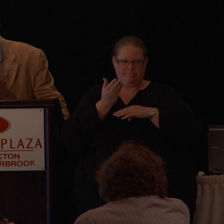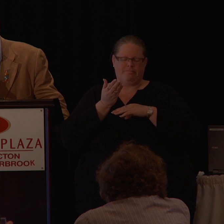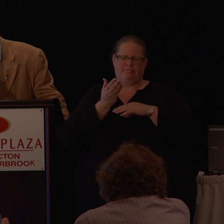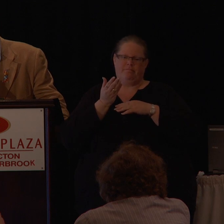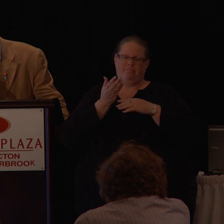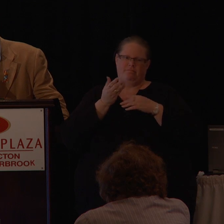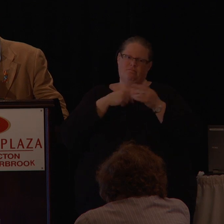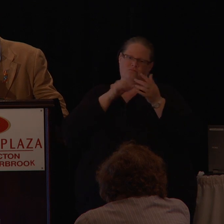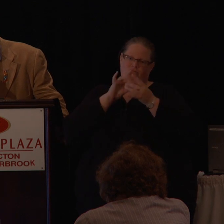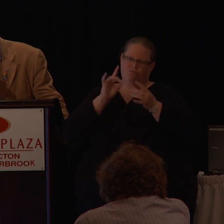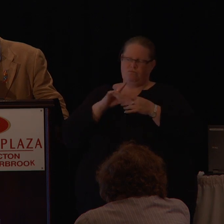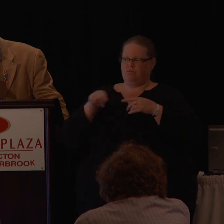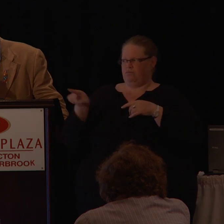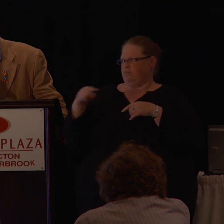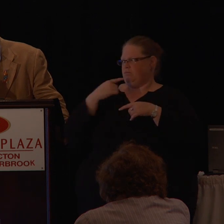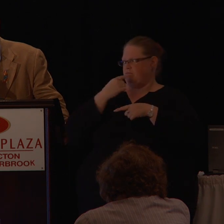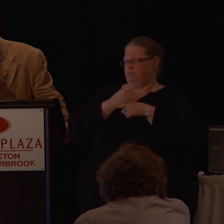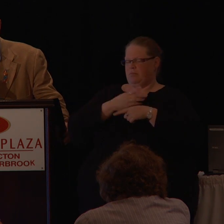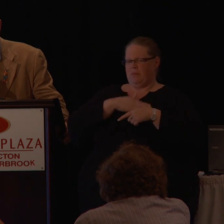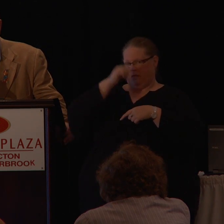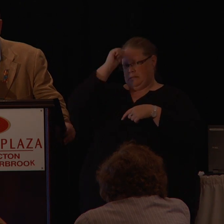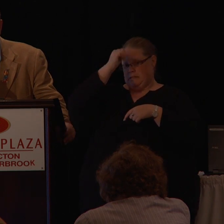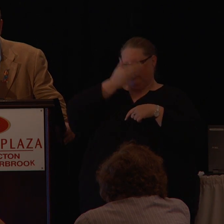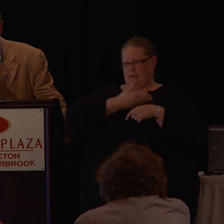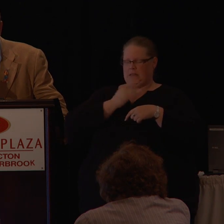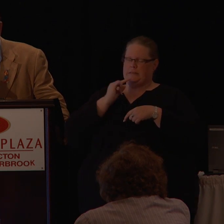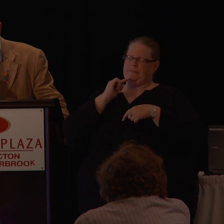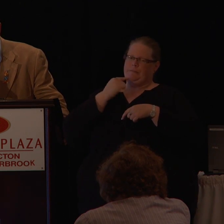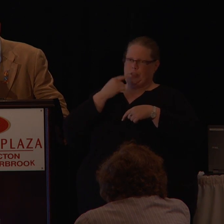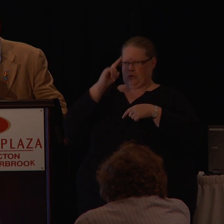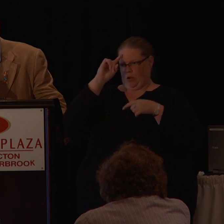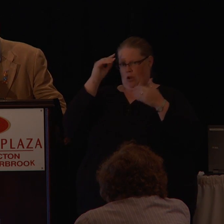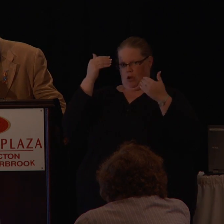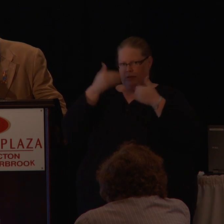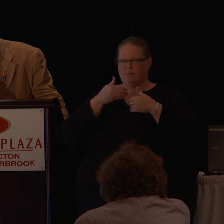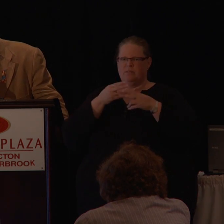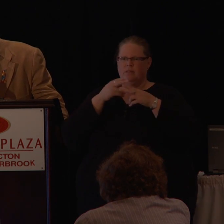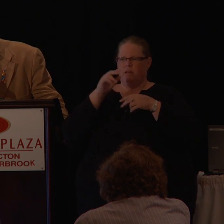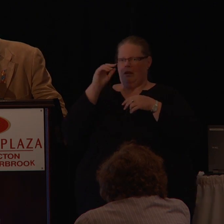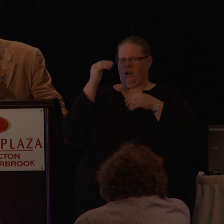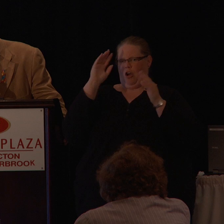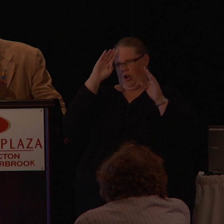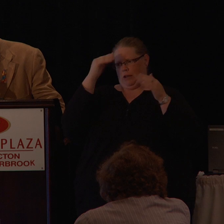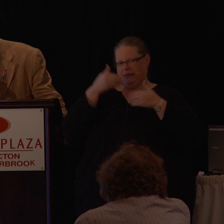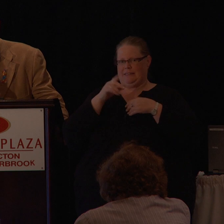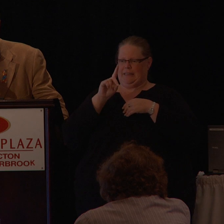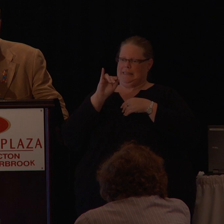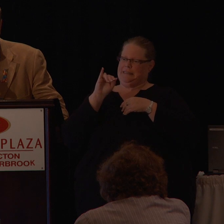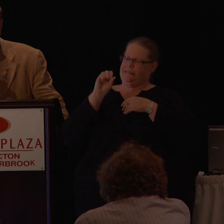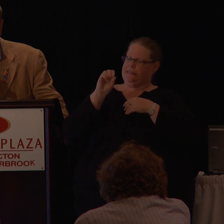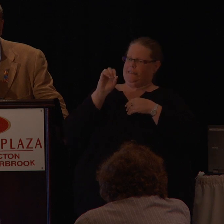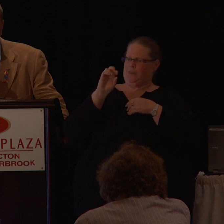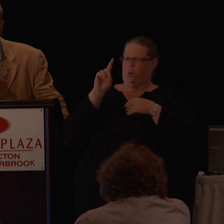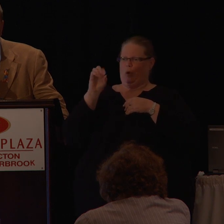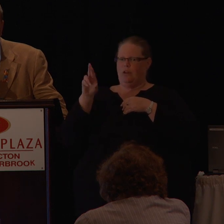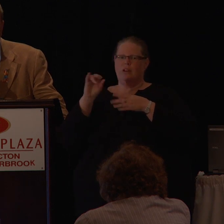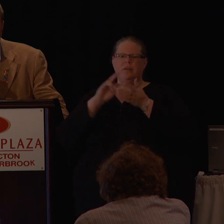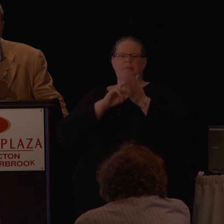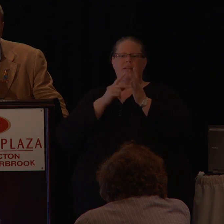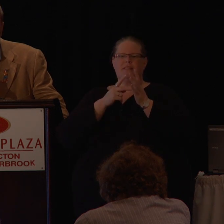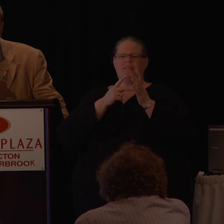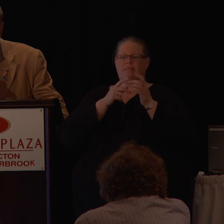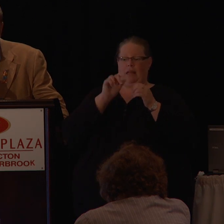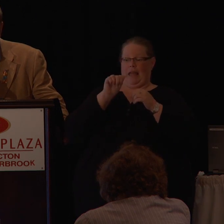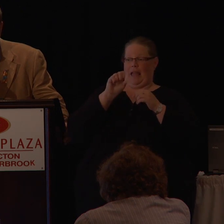mentioned, my son has severe autism, autistic disorder, which is the original classic autism